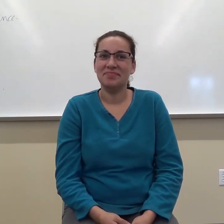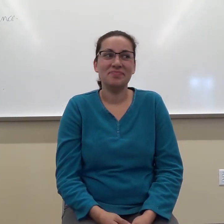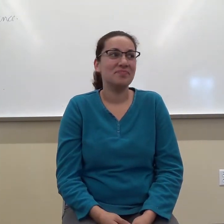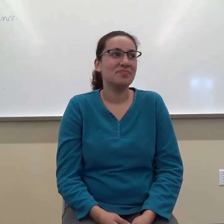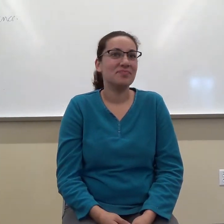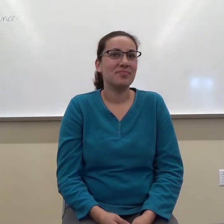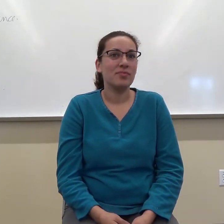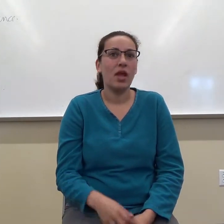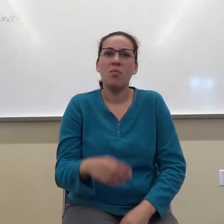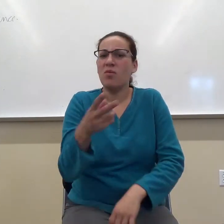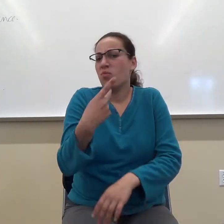the topic?